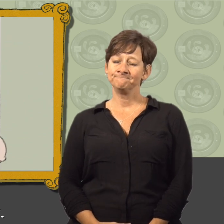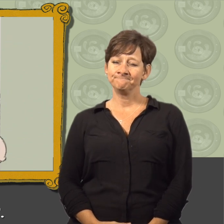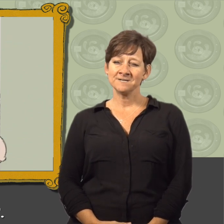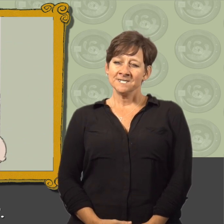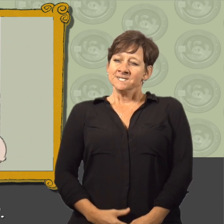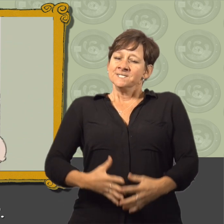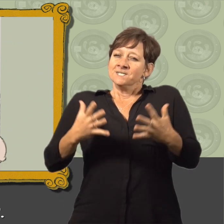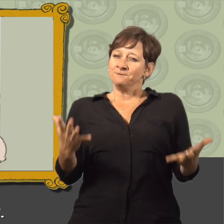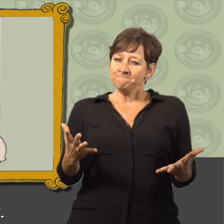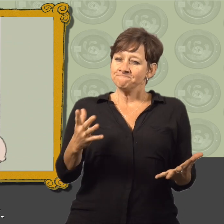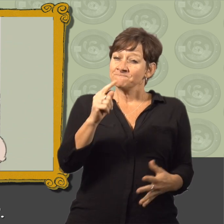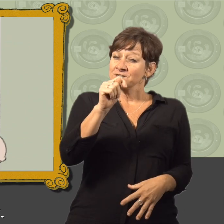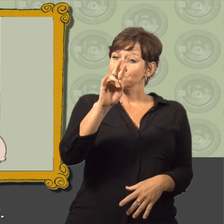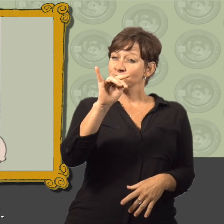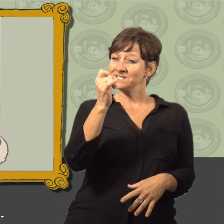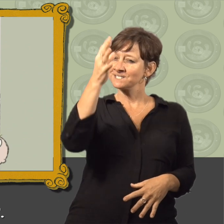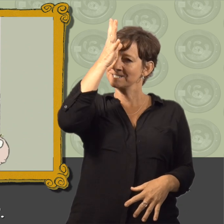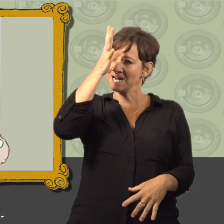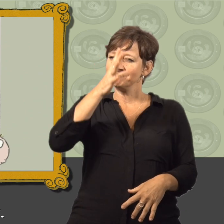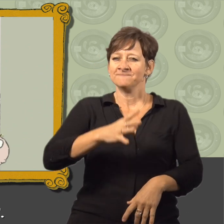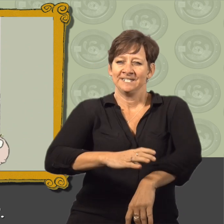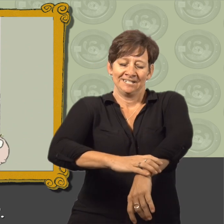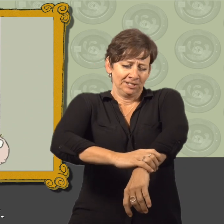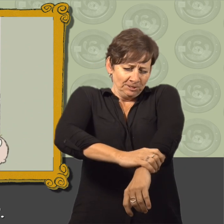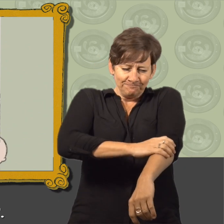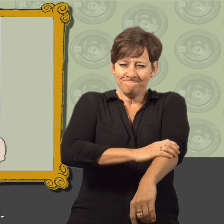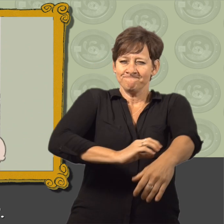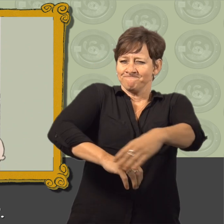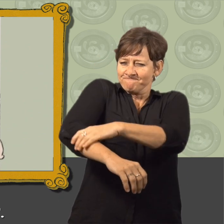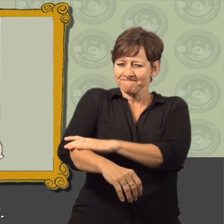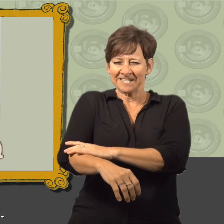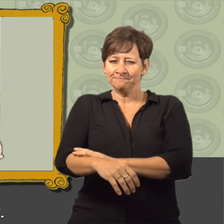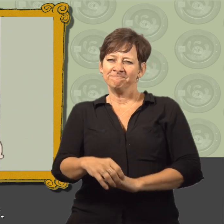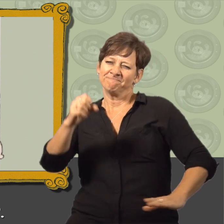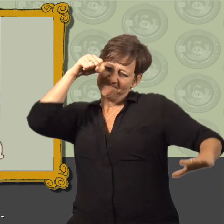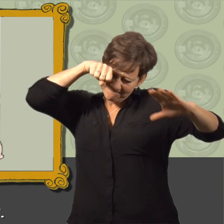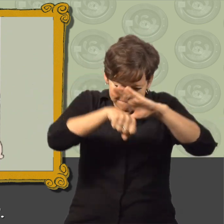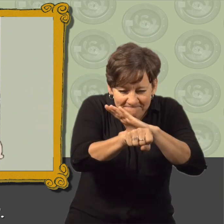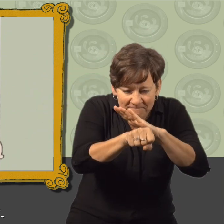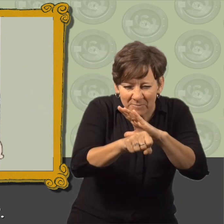So... Trixie's daddy decided to look harder.